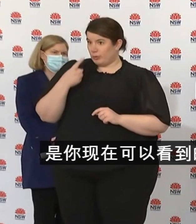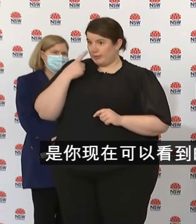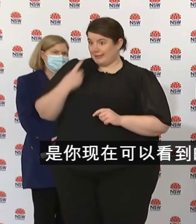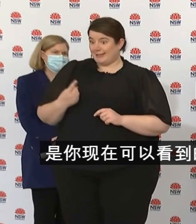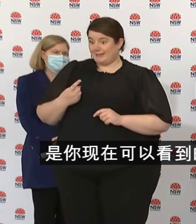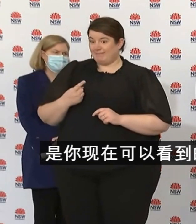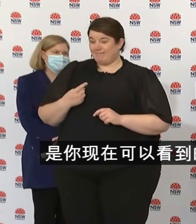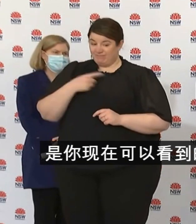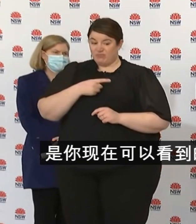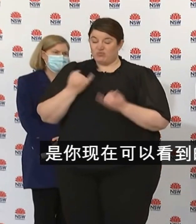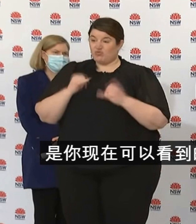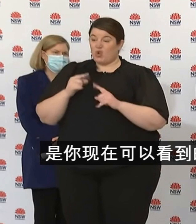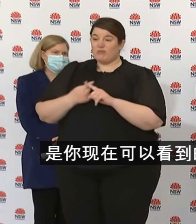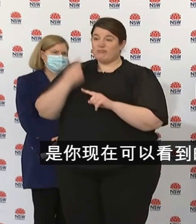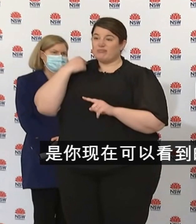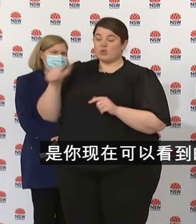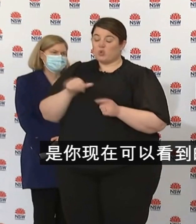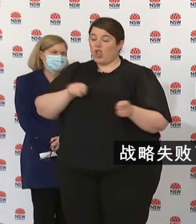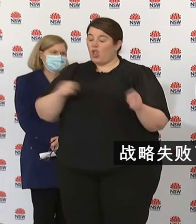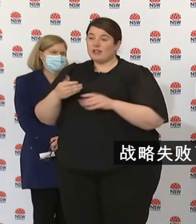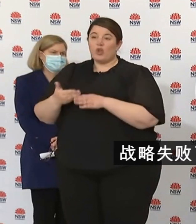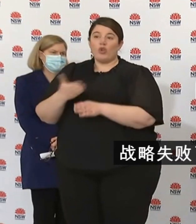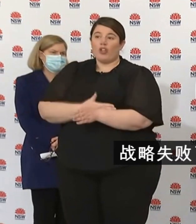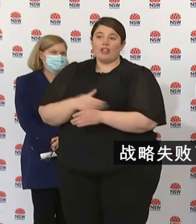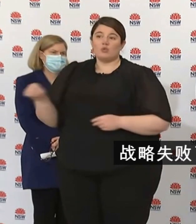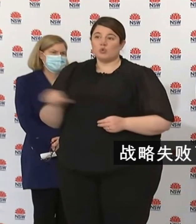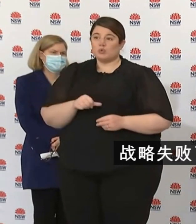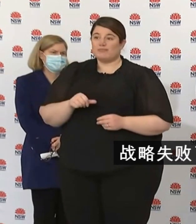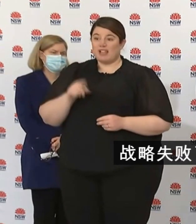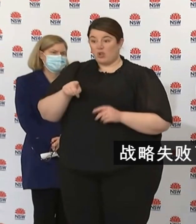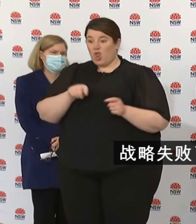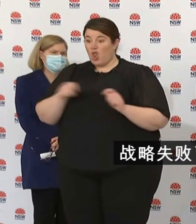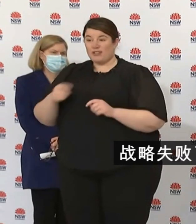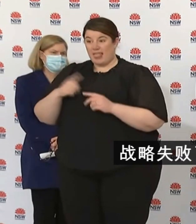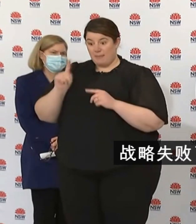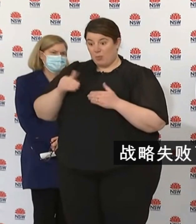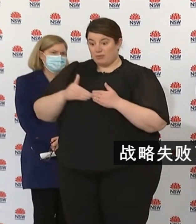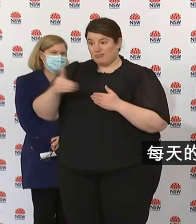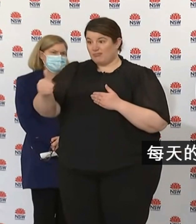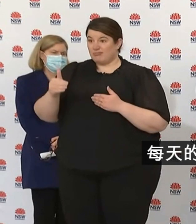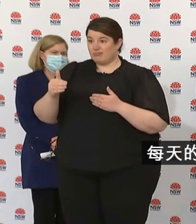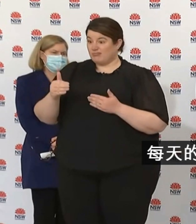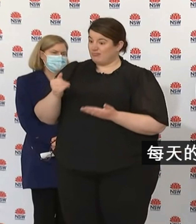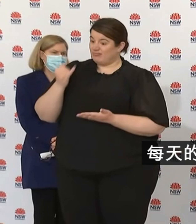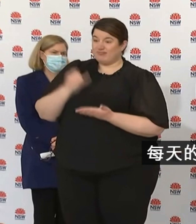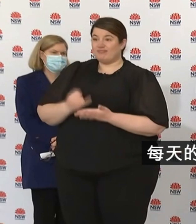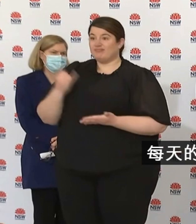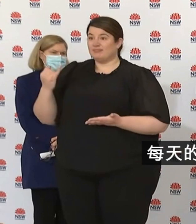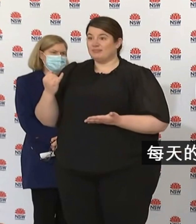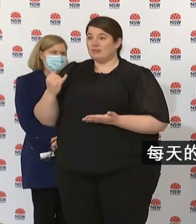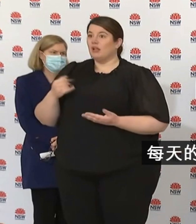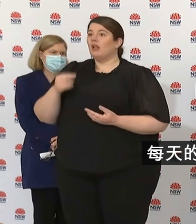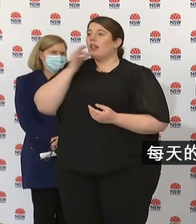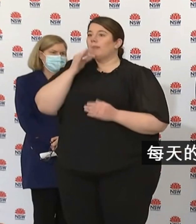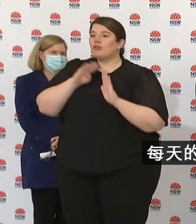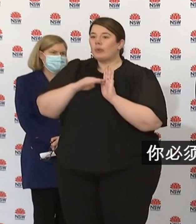you've made a mistake there and the strategy is failing? And this death of 1,000 cuts, a little bit of restrictions every day